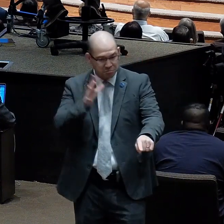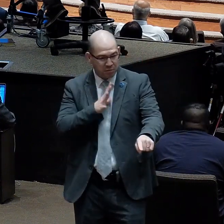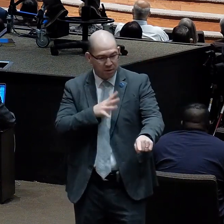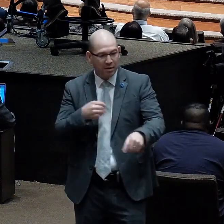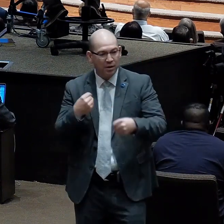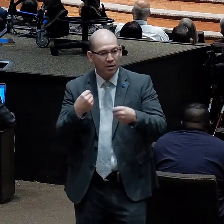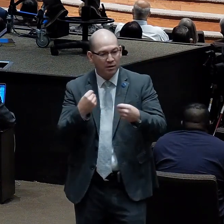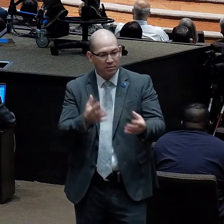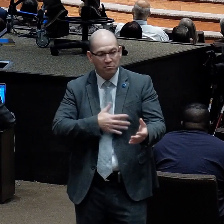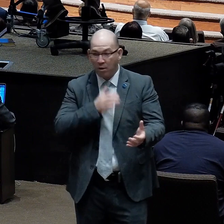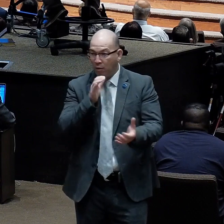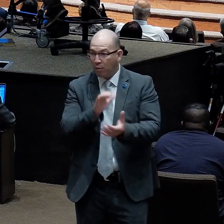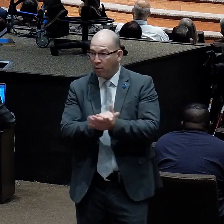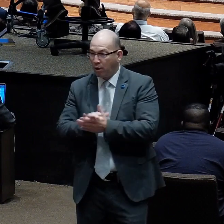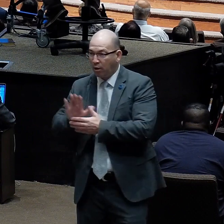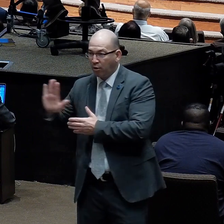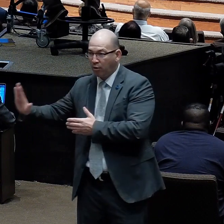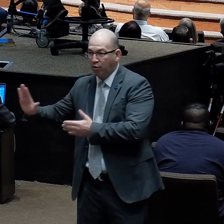food.